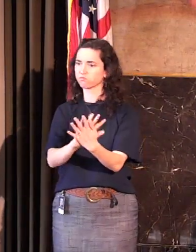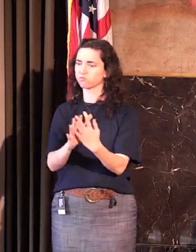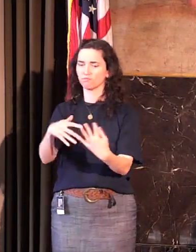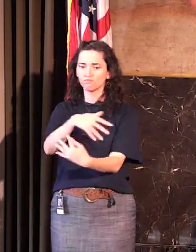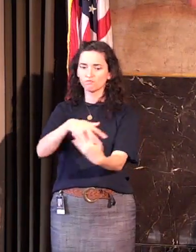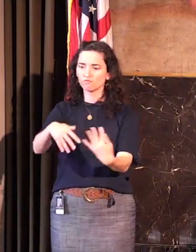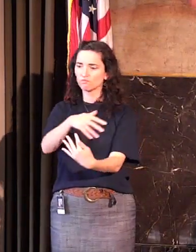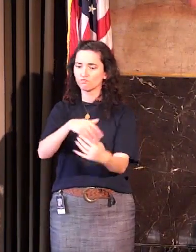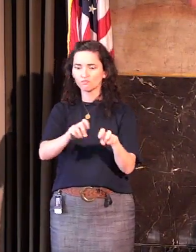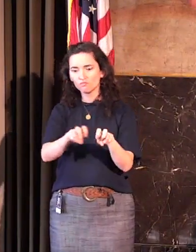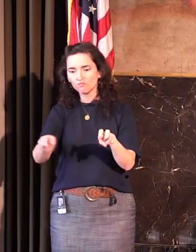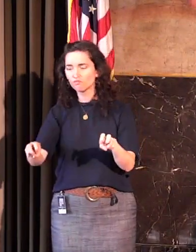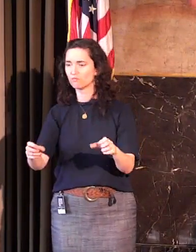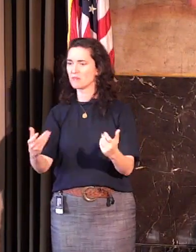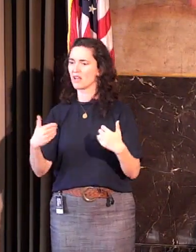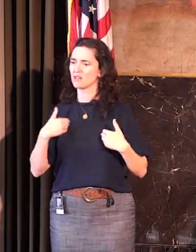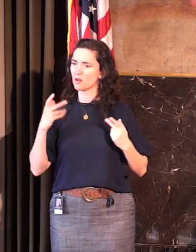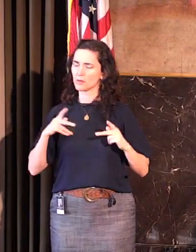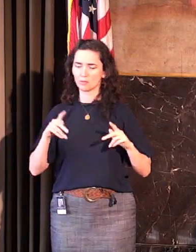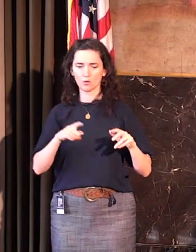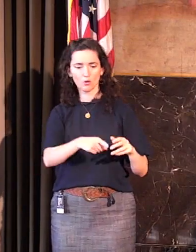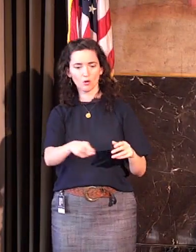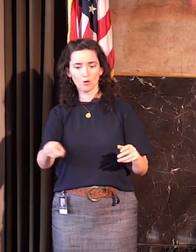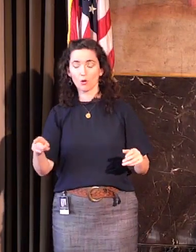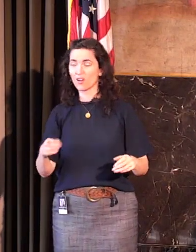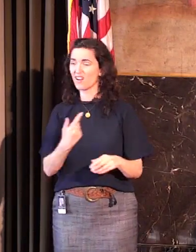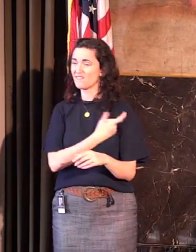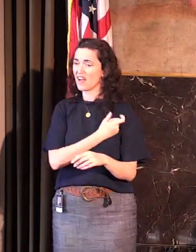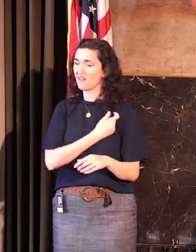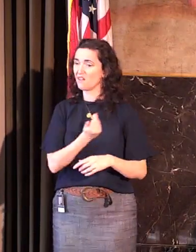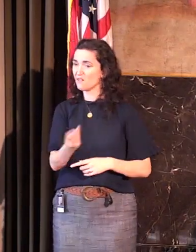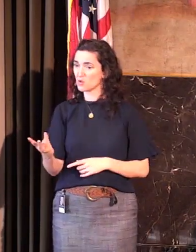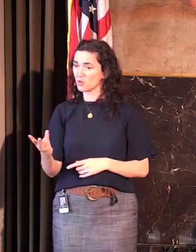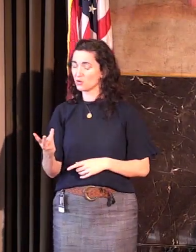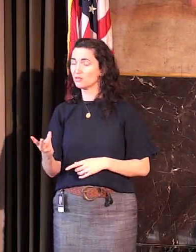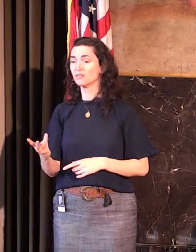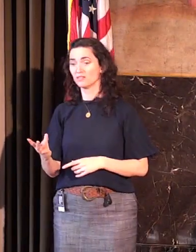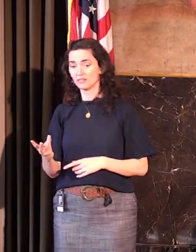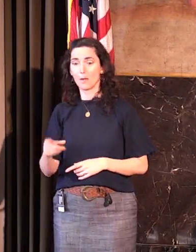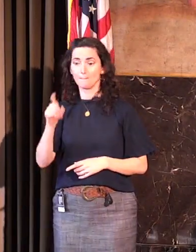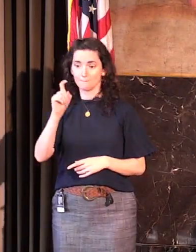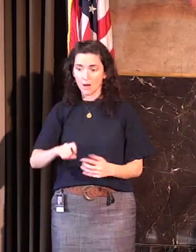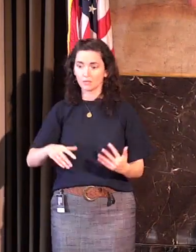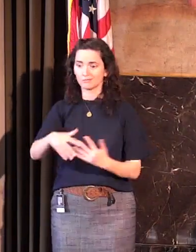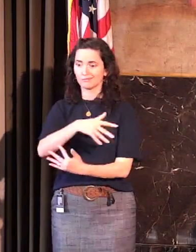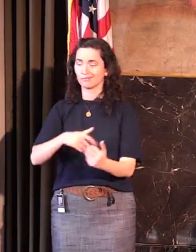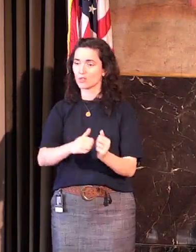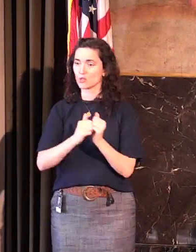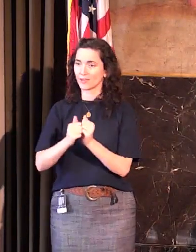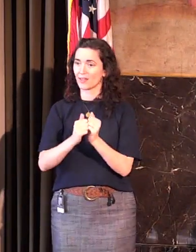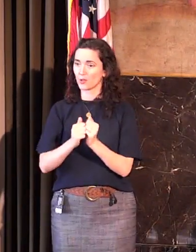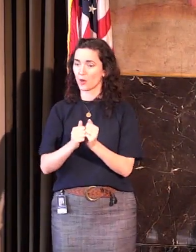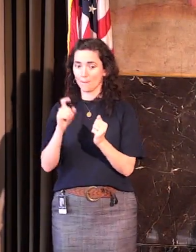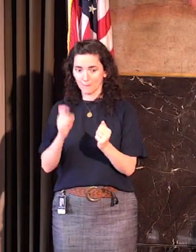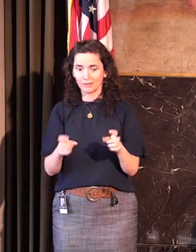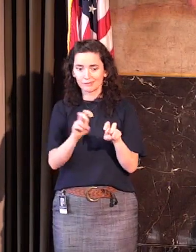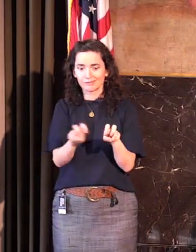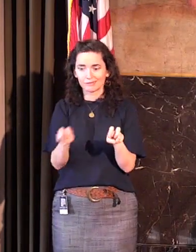have those young people who have the lowest vaccination rates in the state who have to be in that